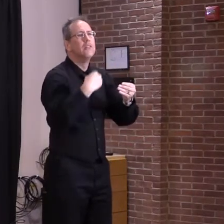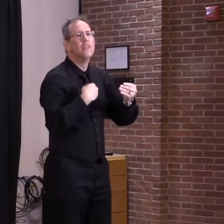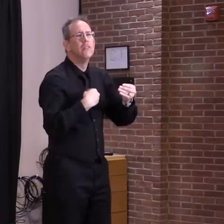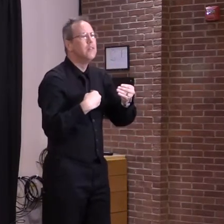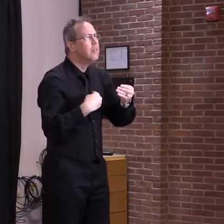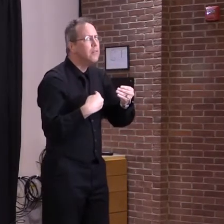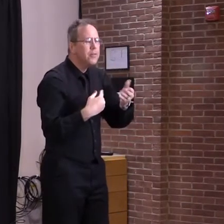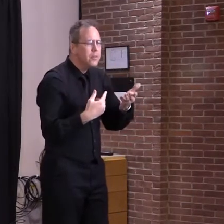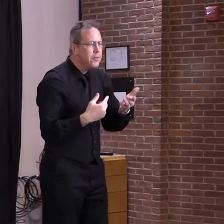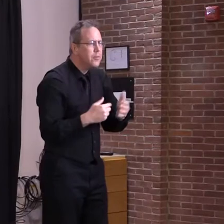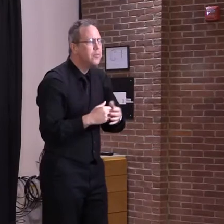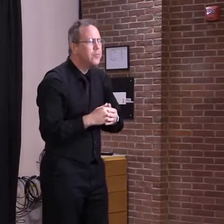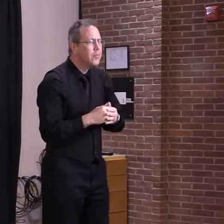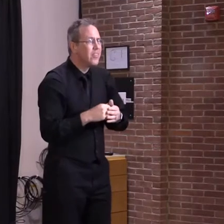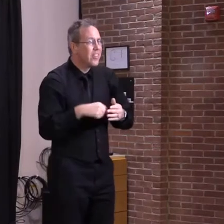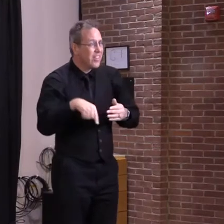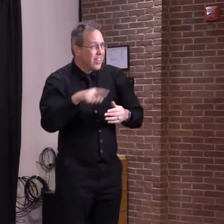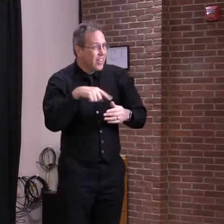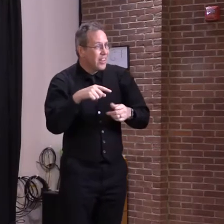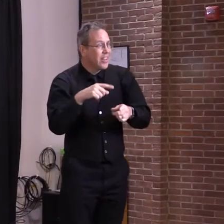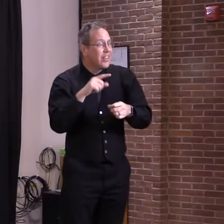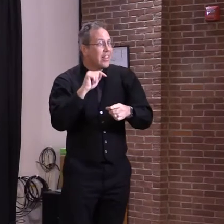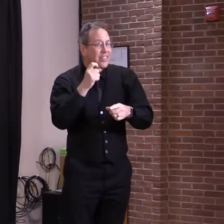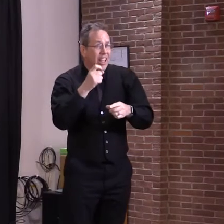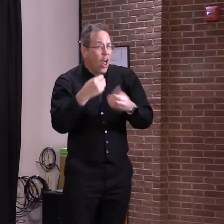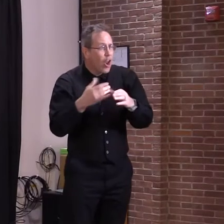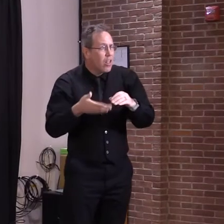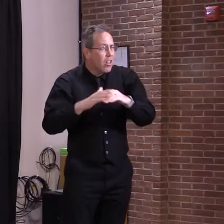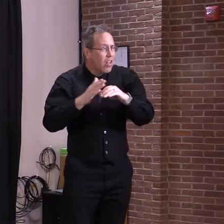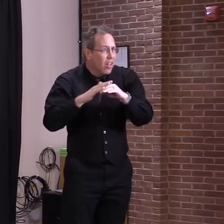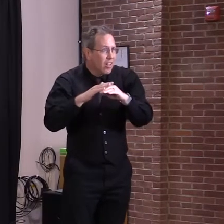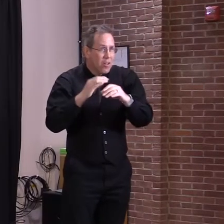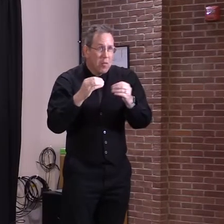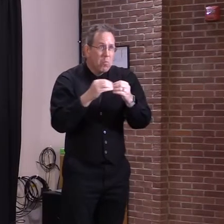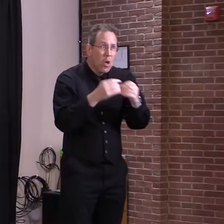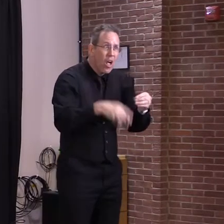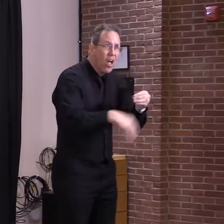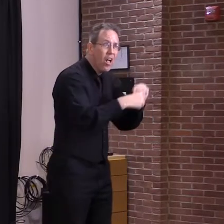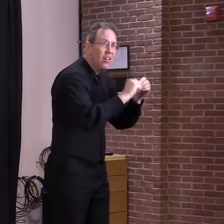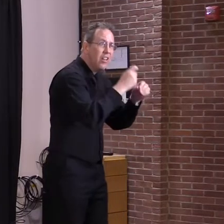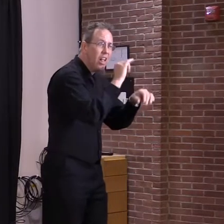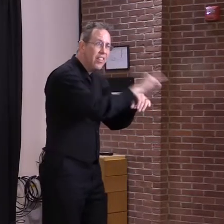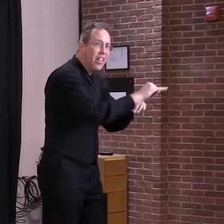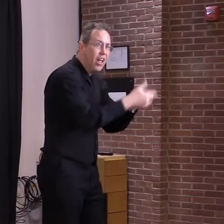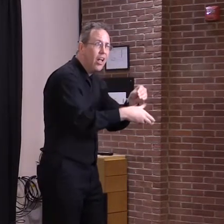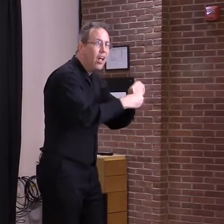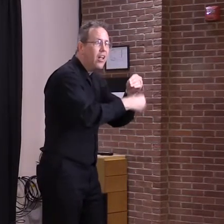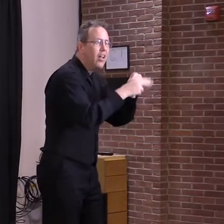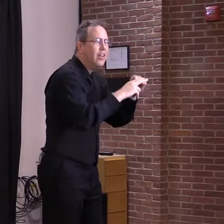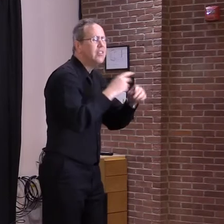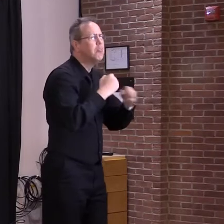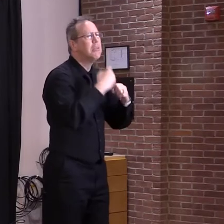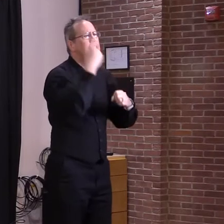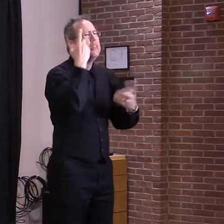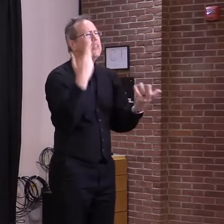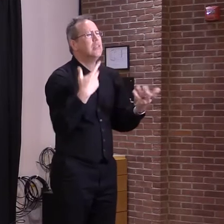this is the last resort. I mean, we're not going to increase taxes now. That makes no sense to me at